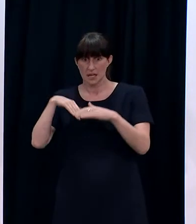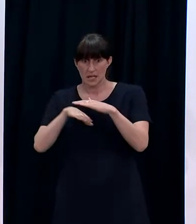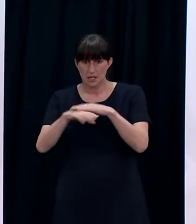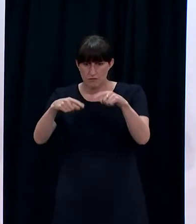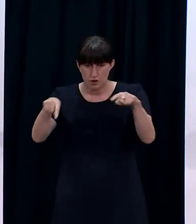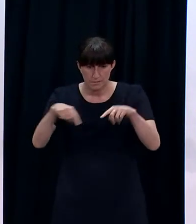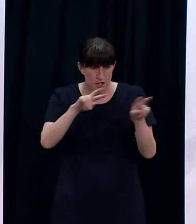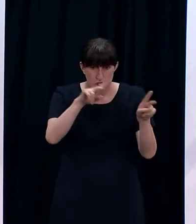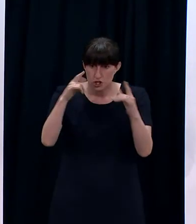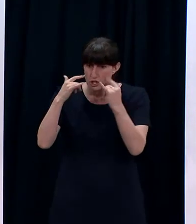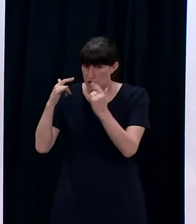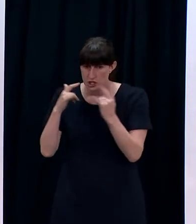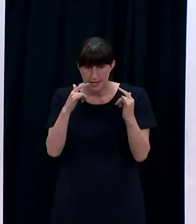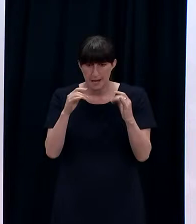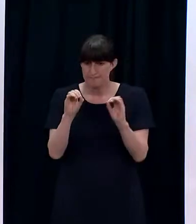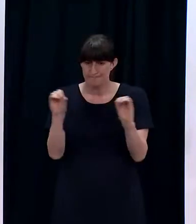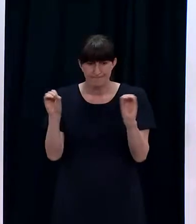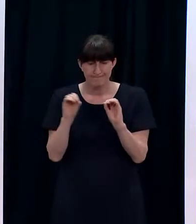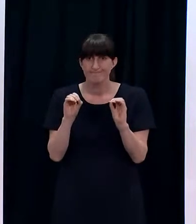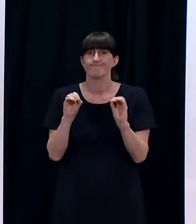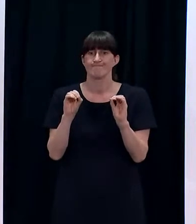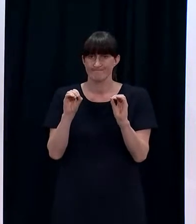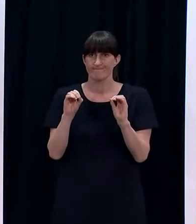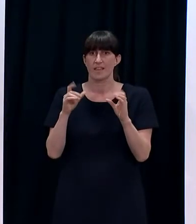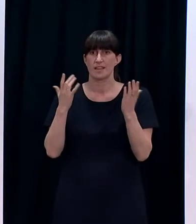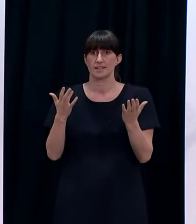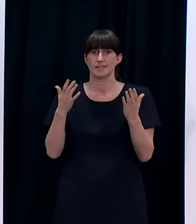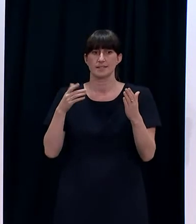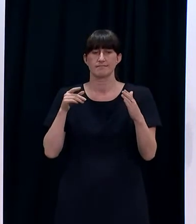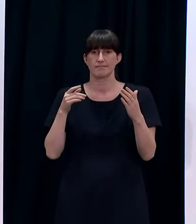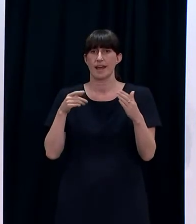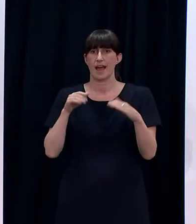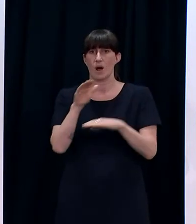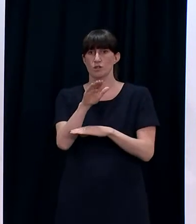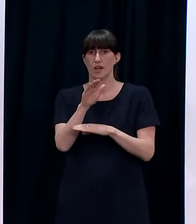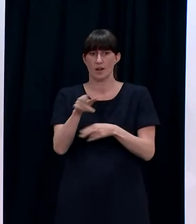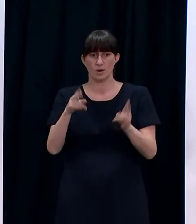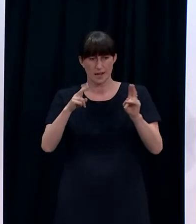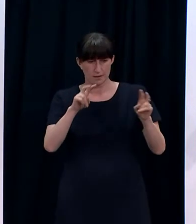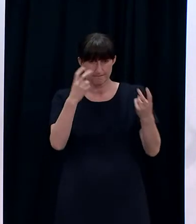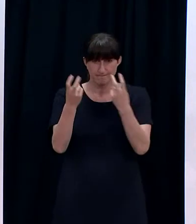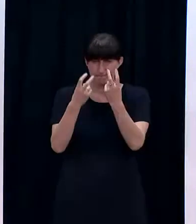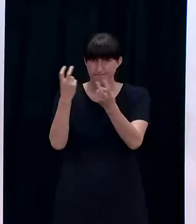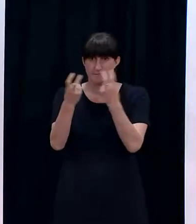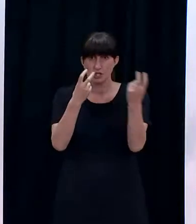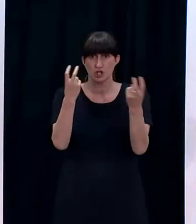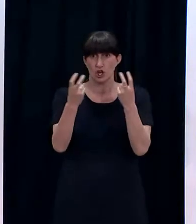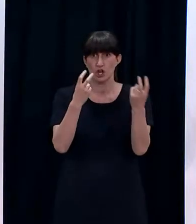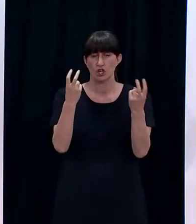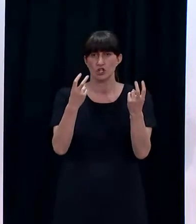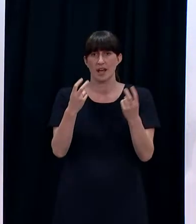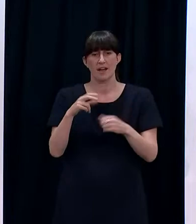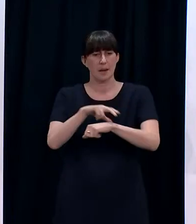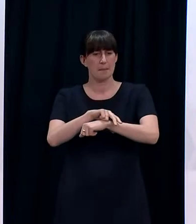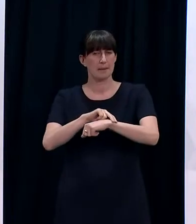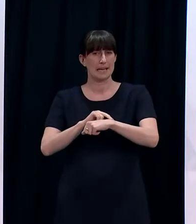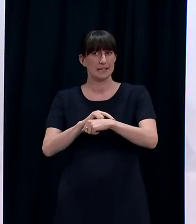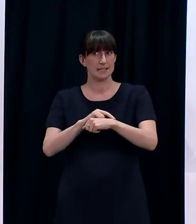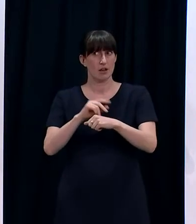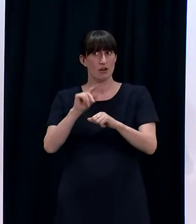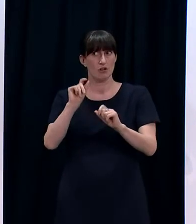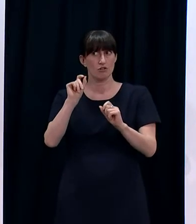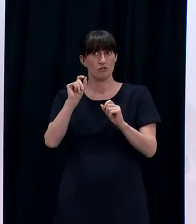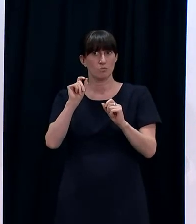and then began their search for the individual. Police outside of the facility, I think, were advised at 11:10